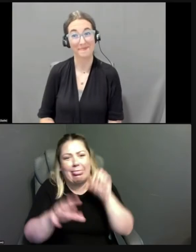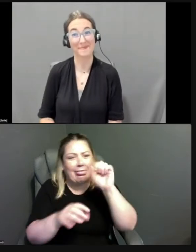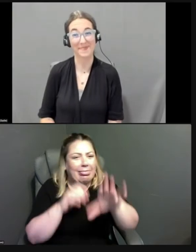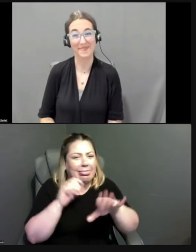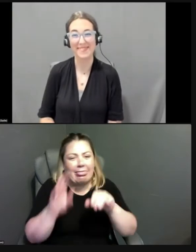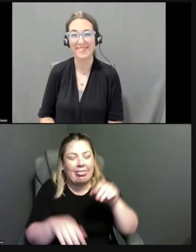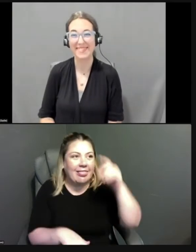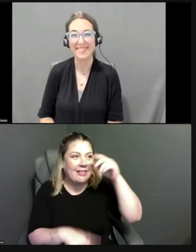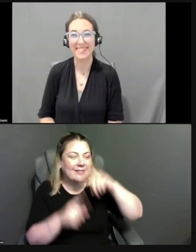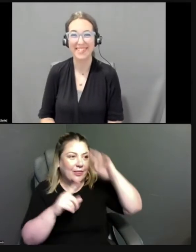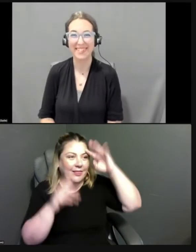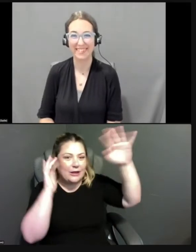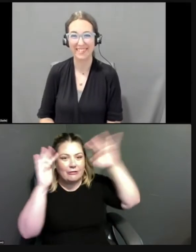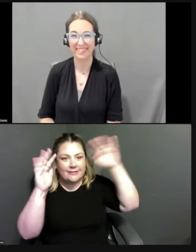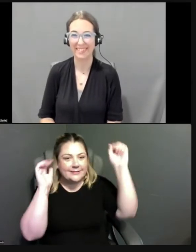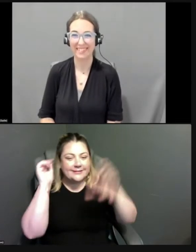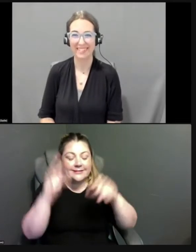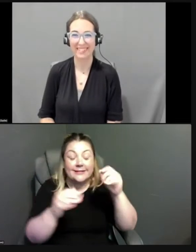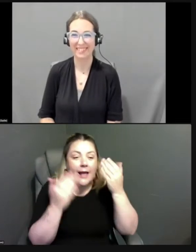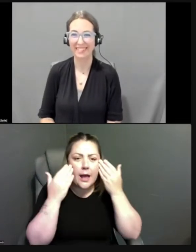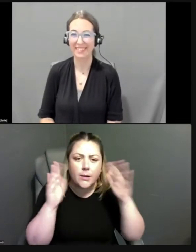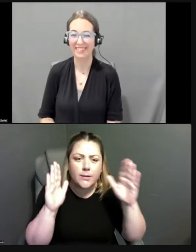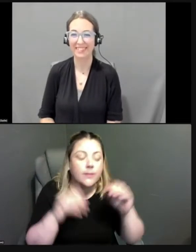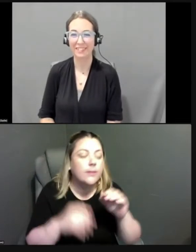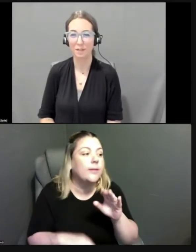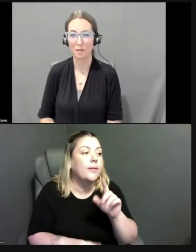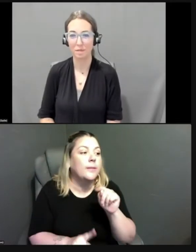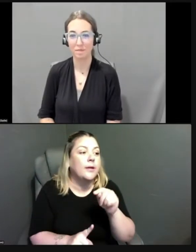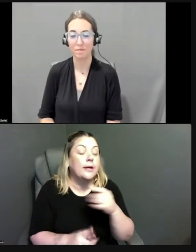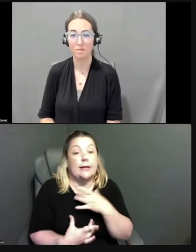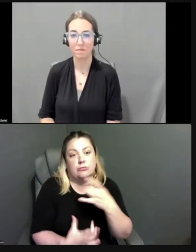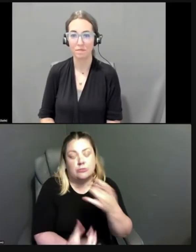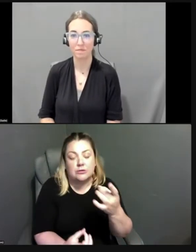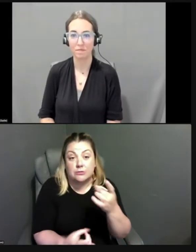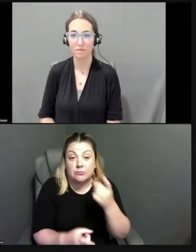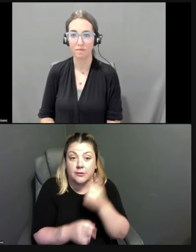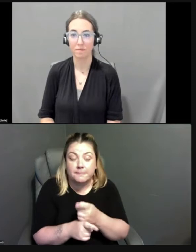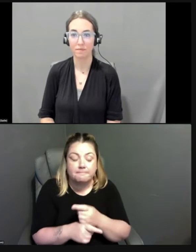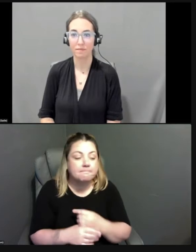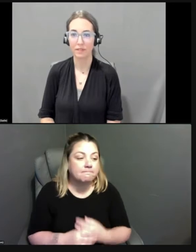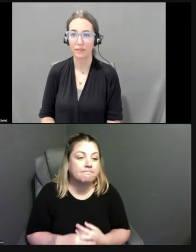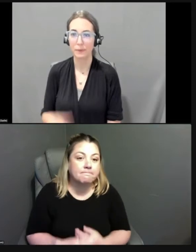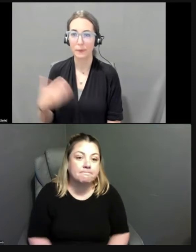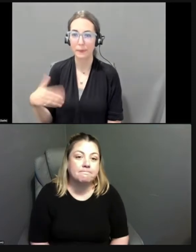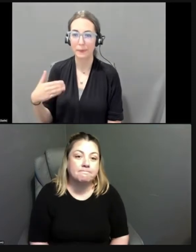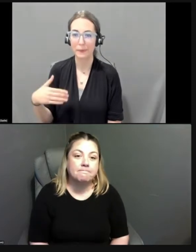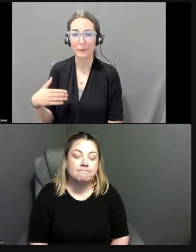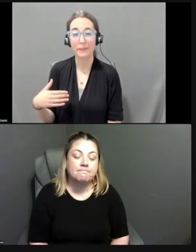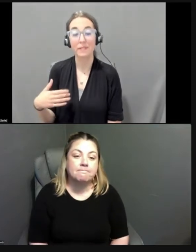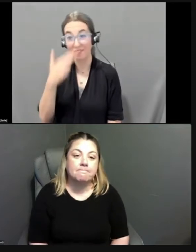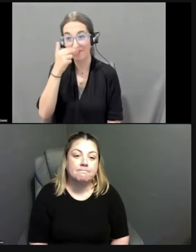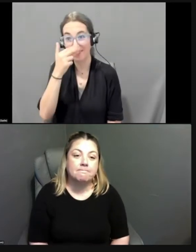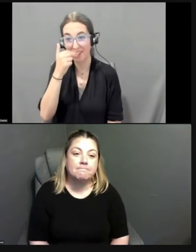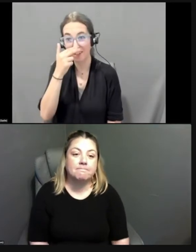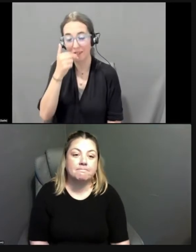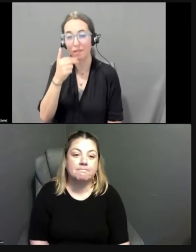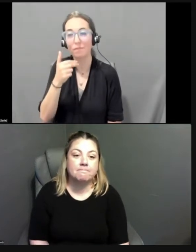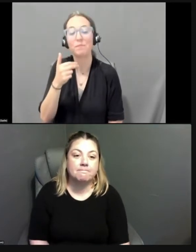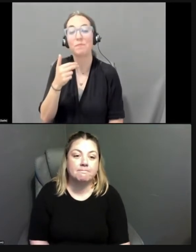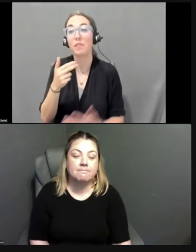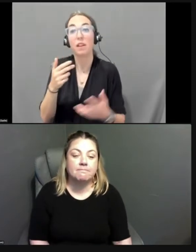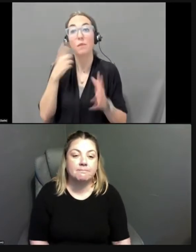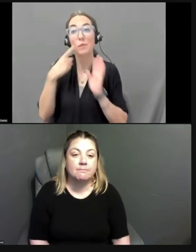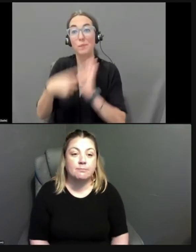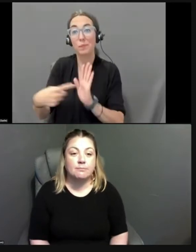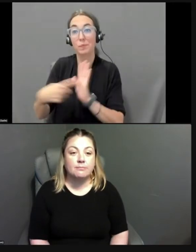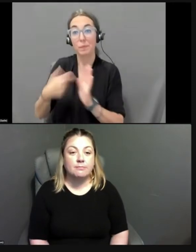this point, but you know, something that's interesting. Oh my gosh, that's funny. Like, even like whenever we played basketball